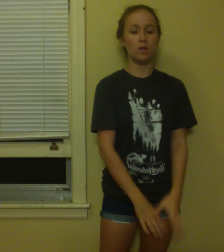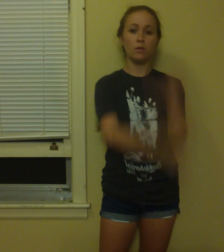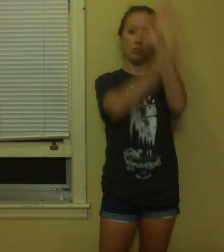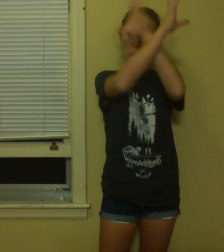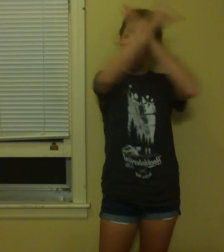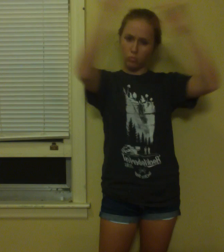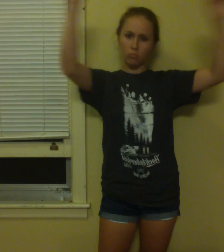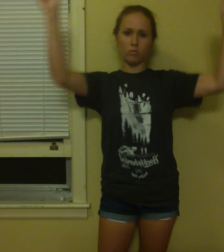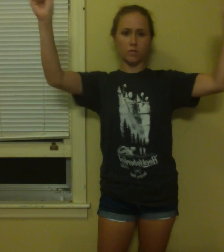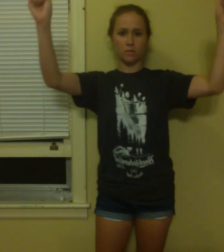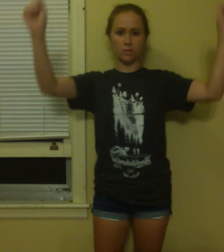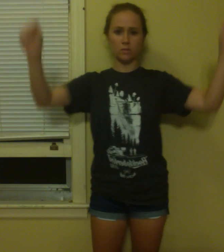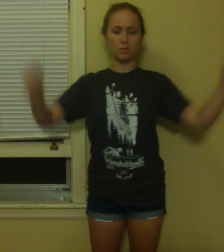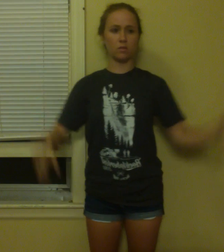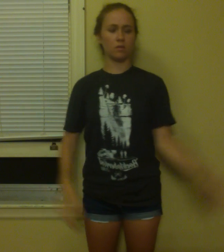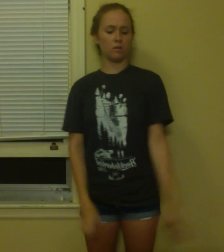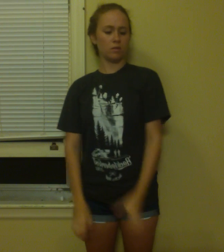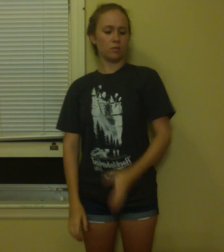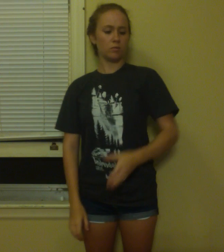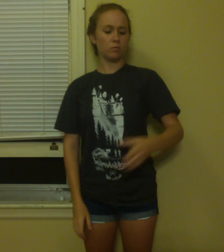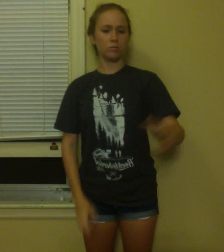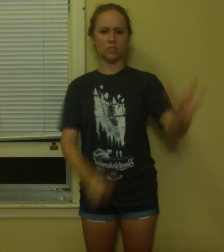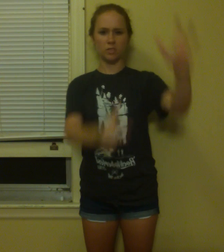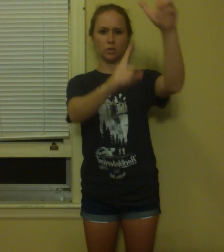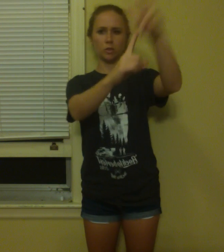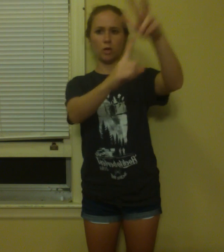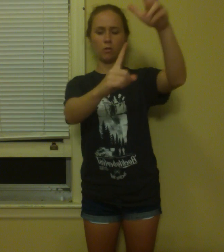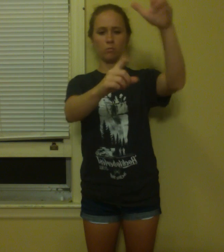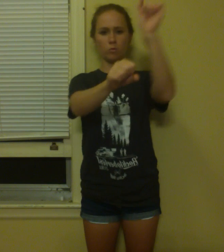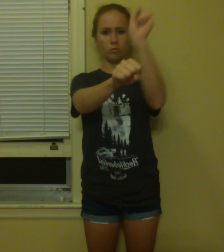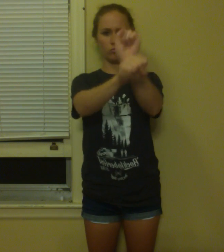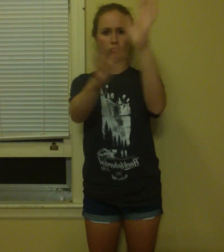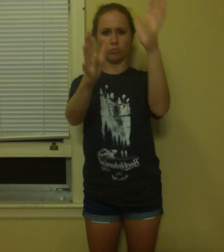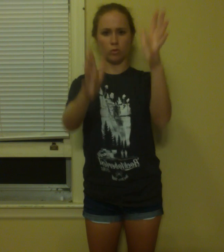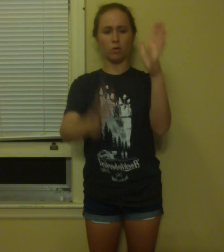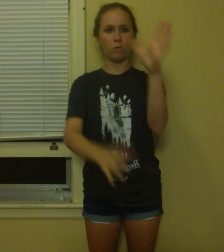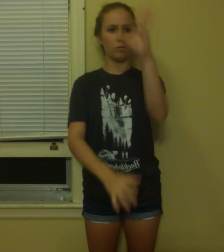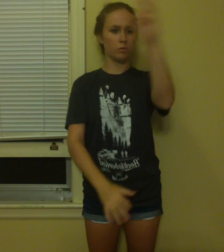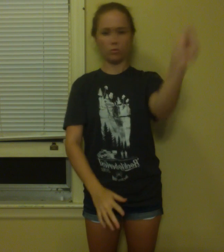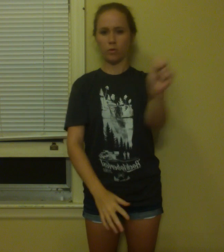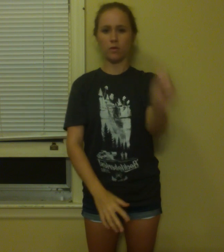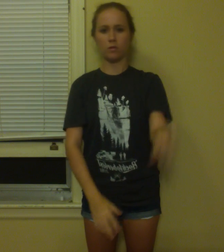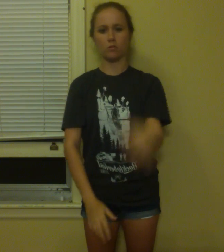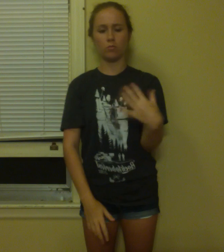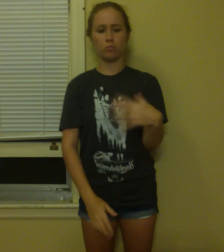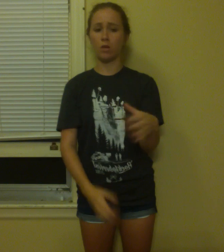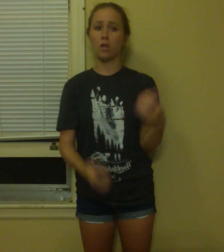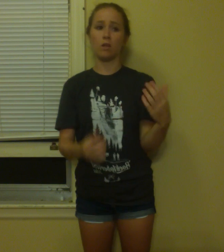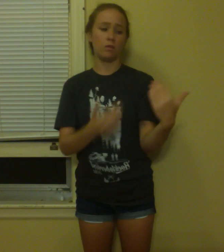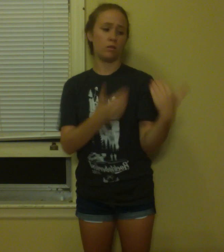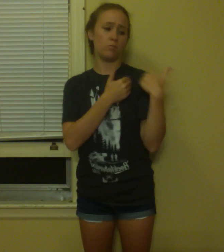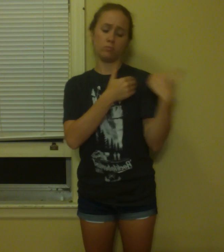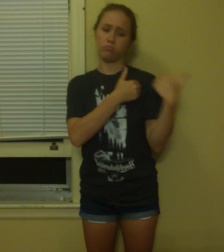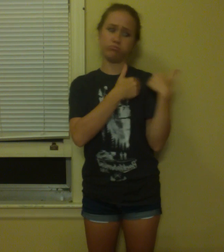States of America, the highest office in the land. A lot of power, a lot of responsibility. Remember, we said that the president basically